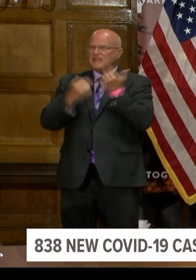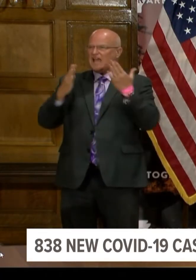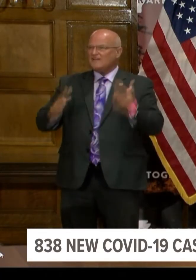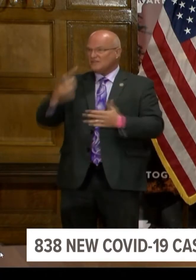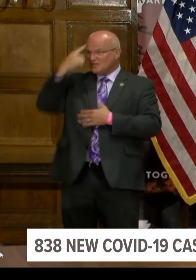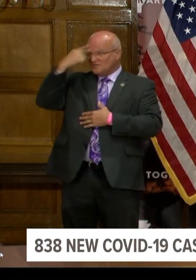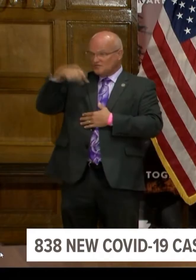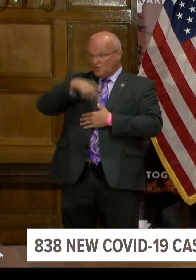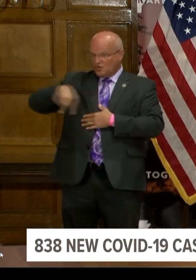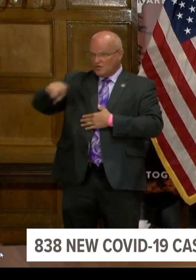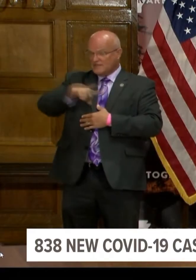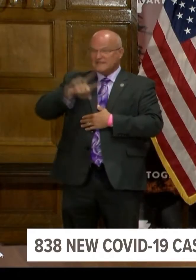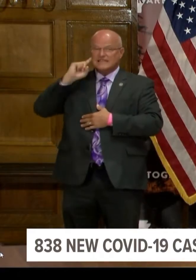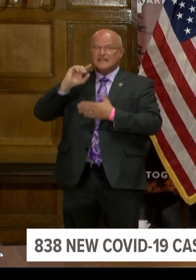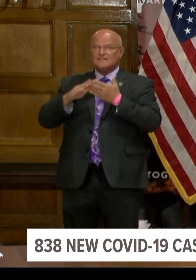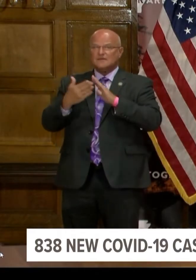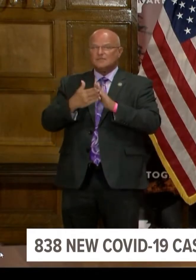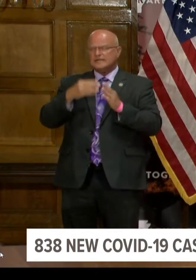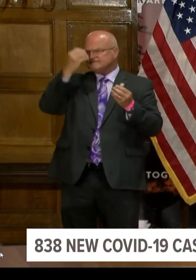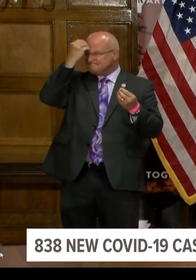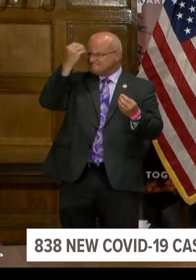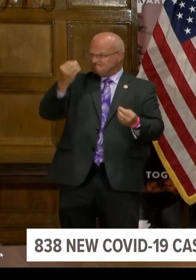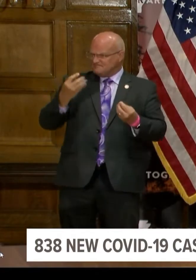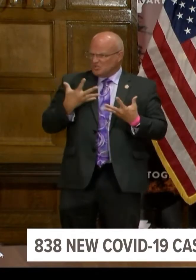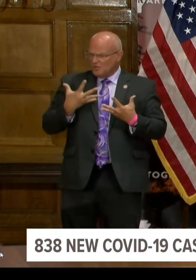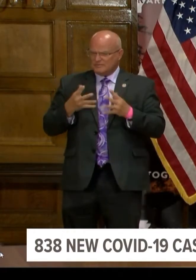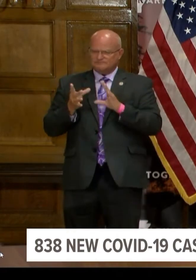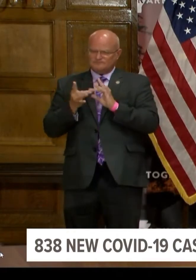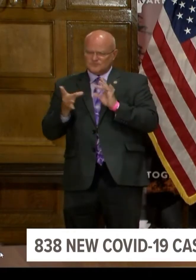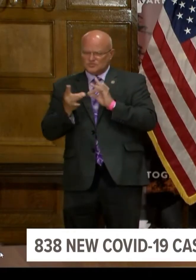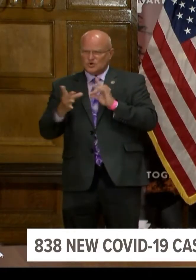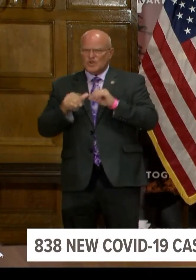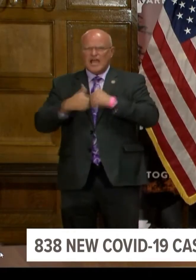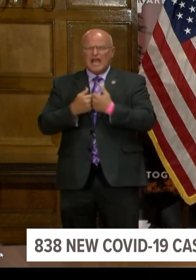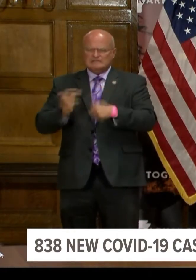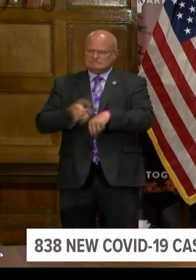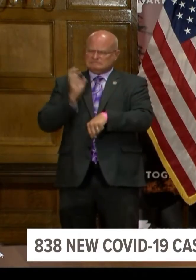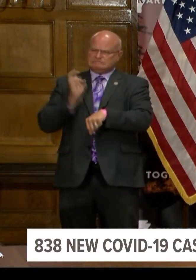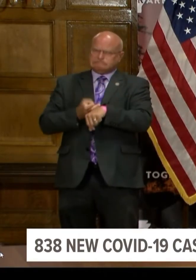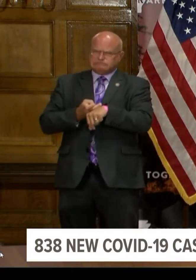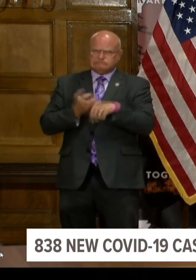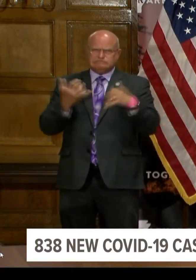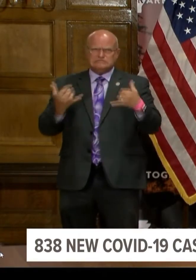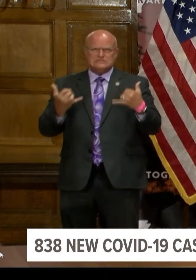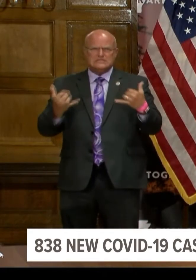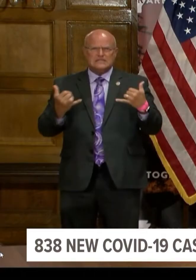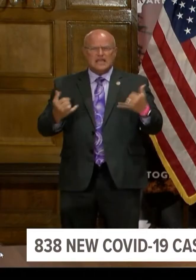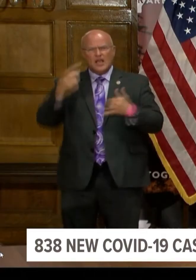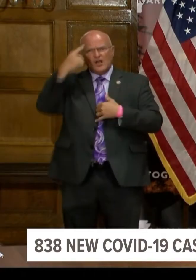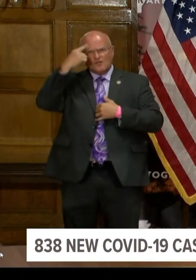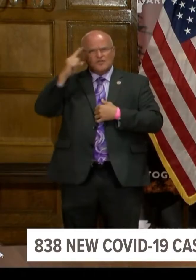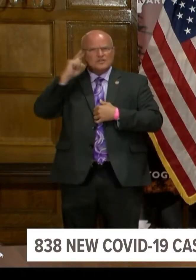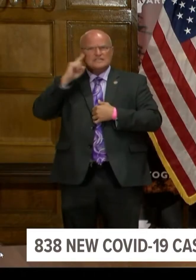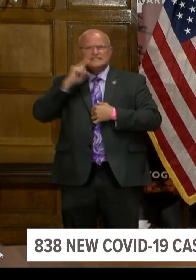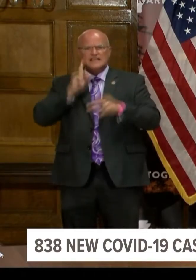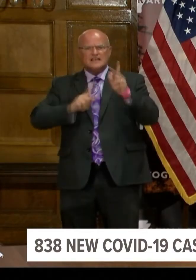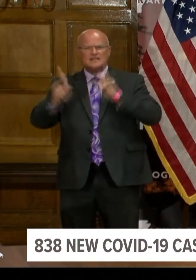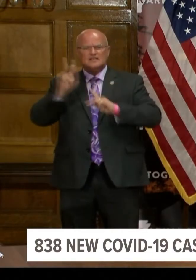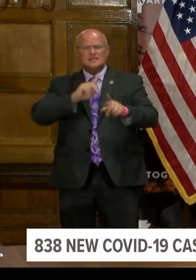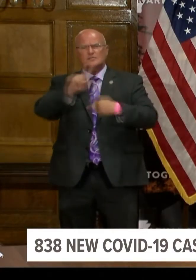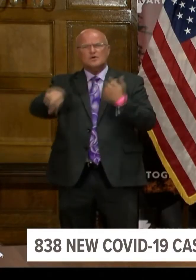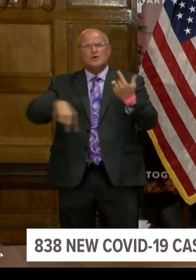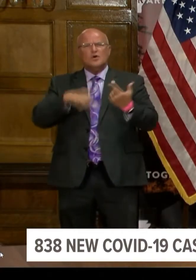for them, and told me the story of how difficult it is for the deaf community